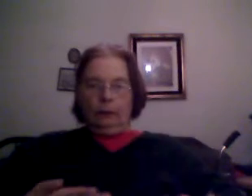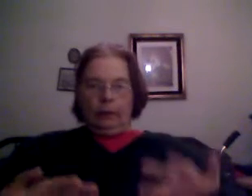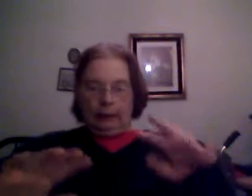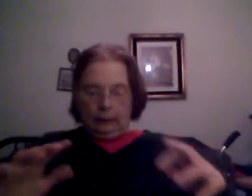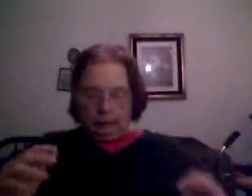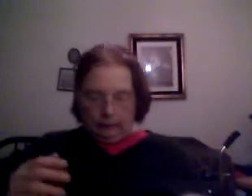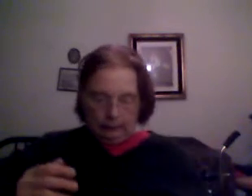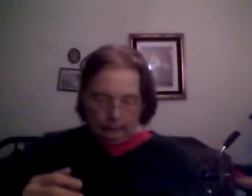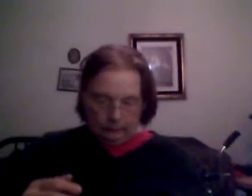clothing,